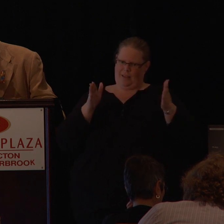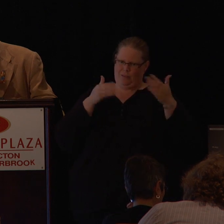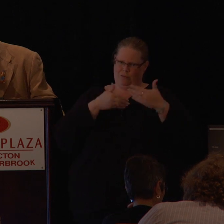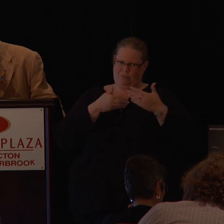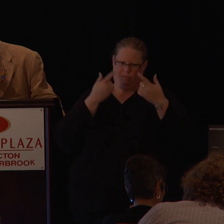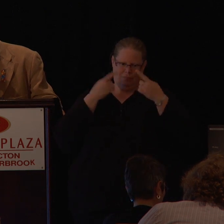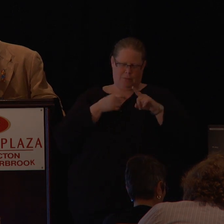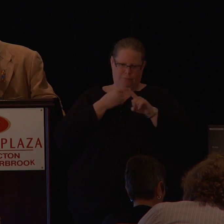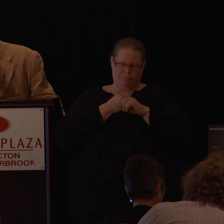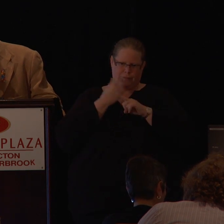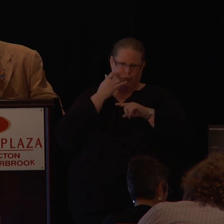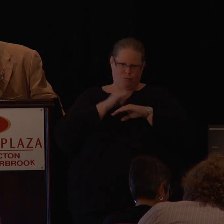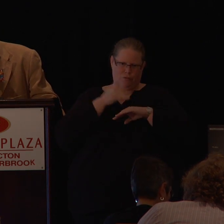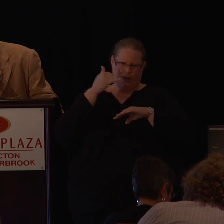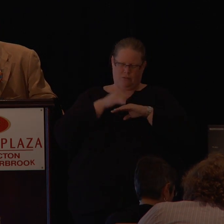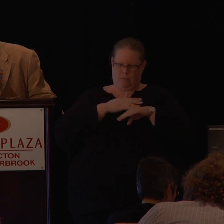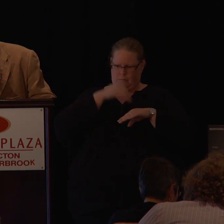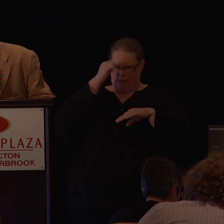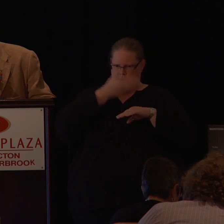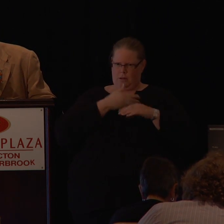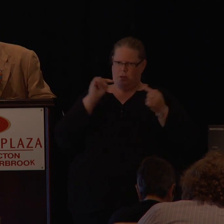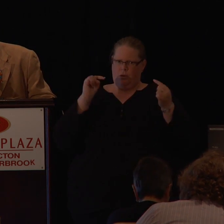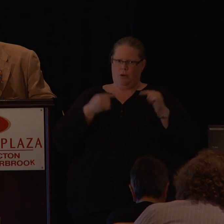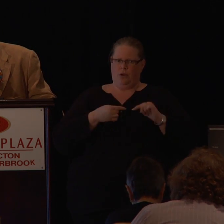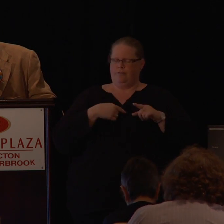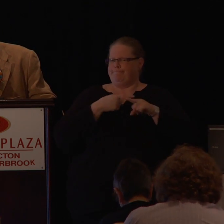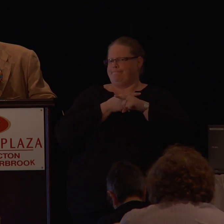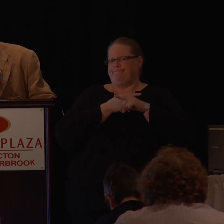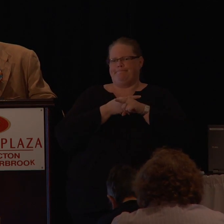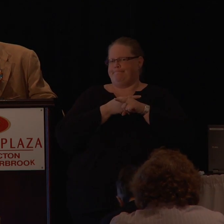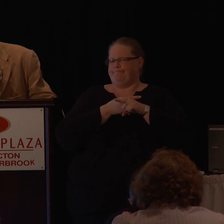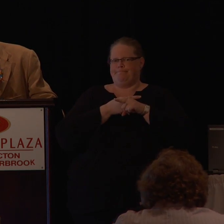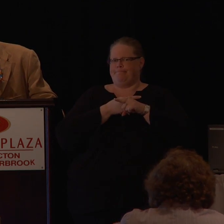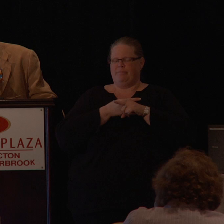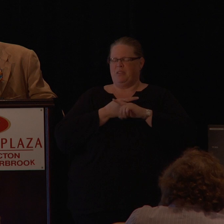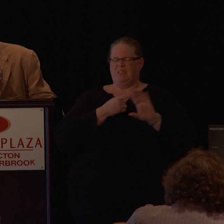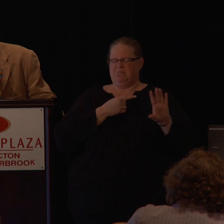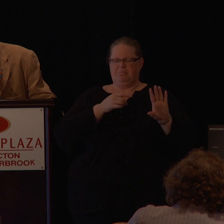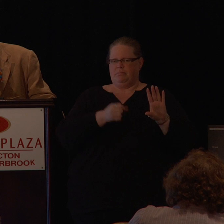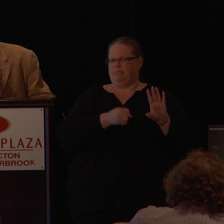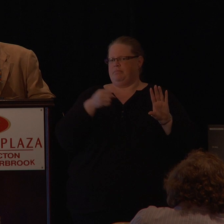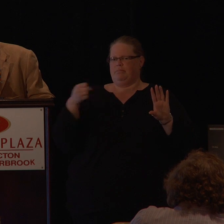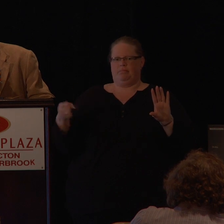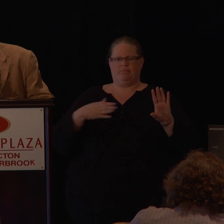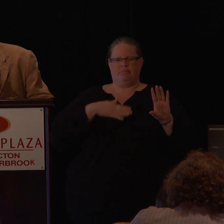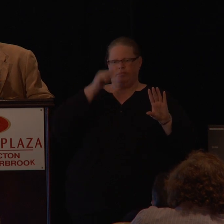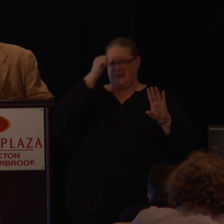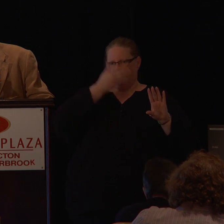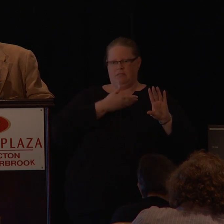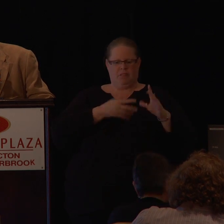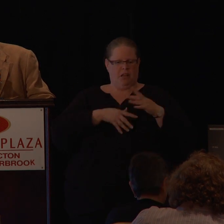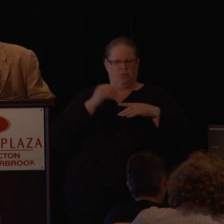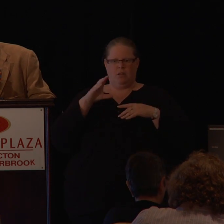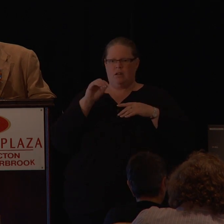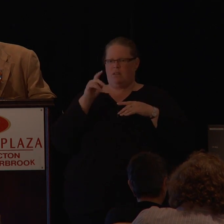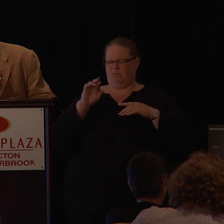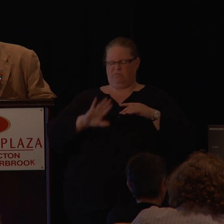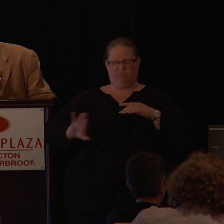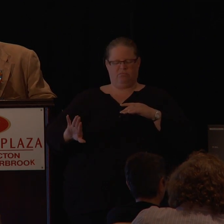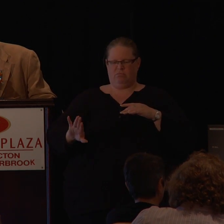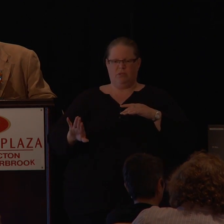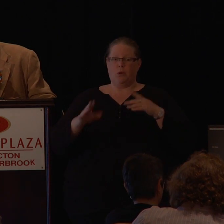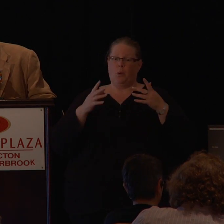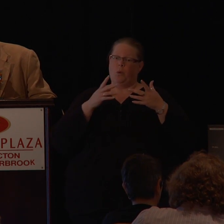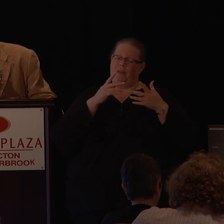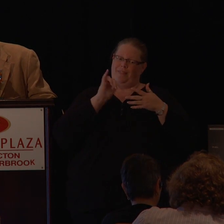self-injurious behavior. So that really, in a nutshell, is where I get to the point of saying that the mainstream classroom